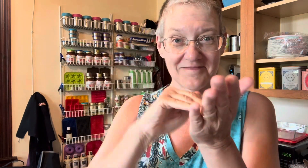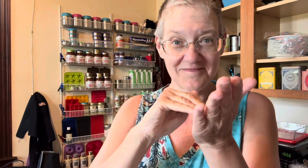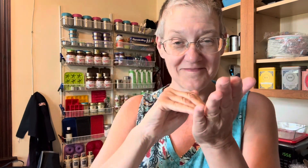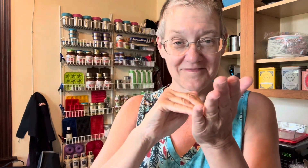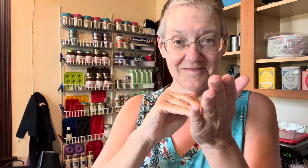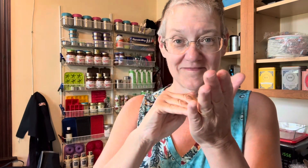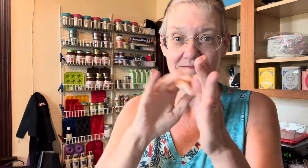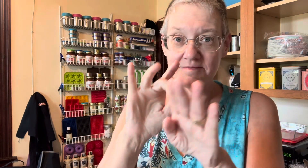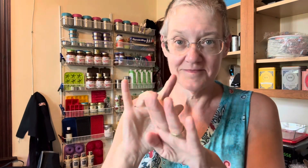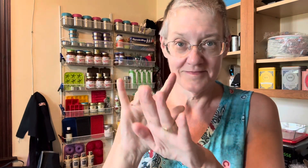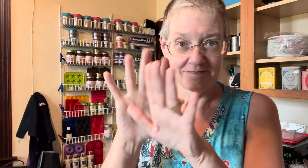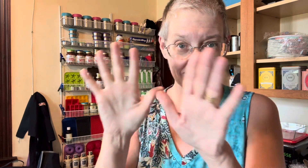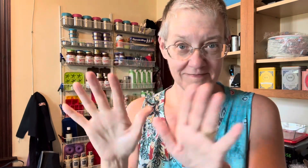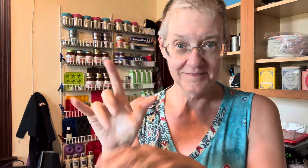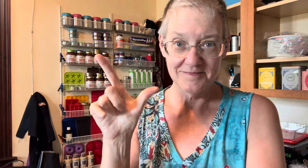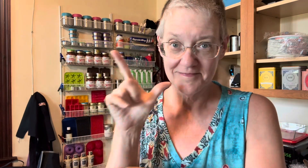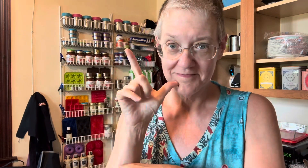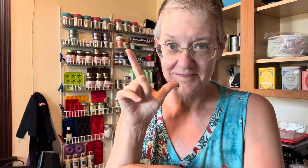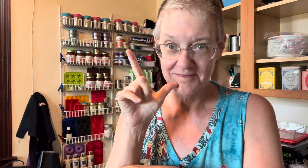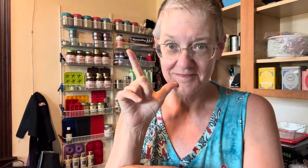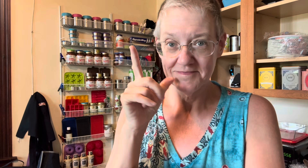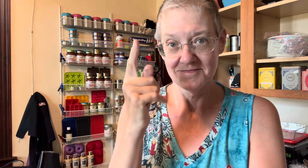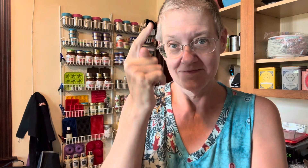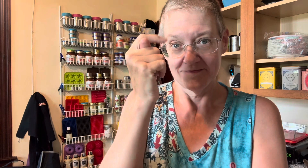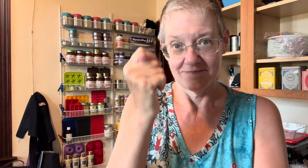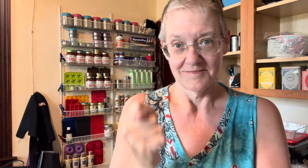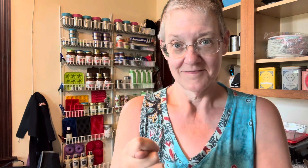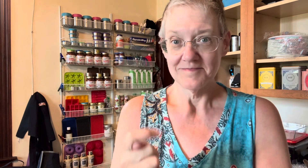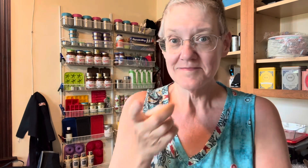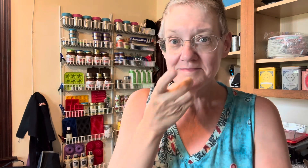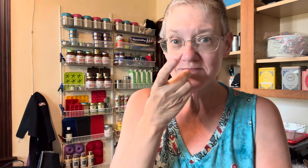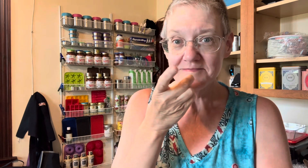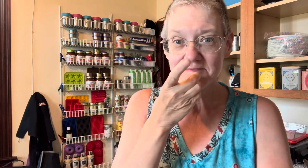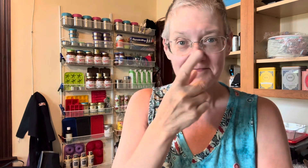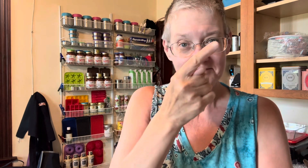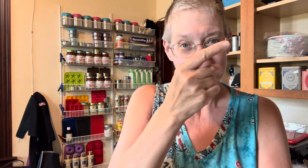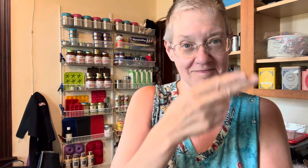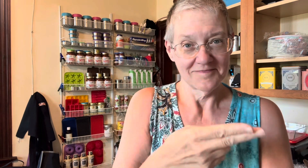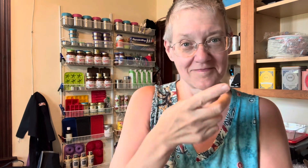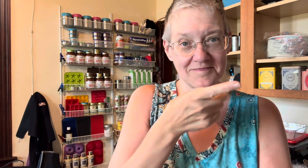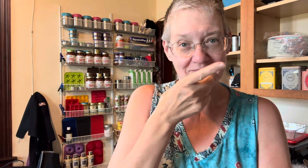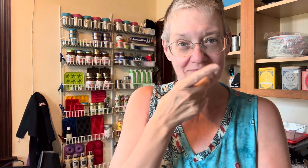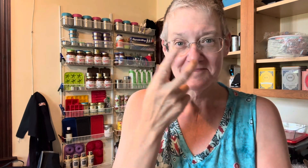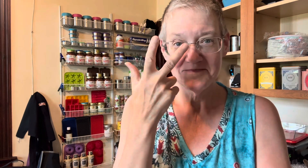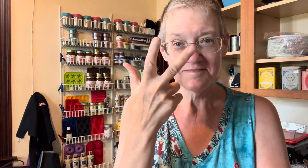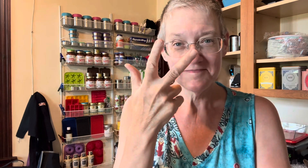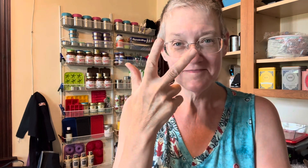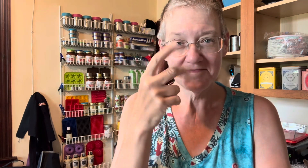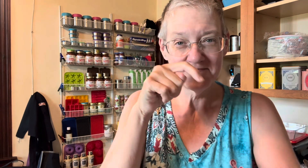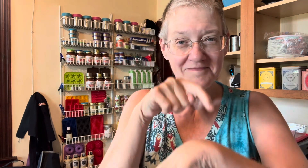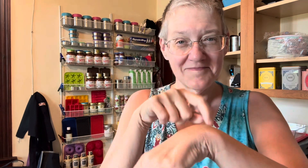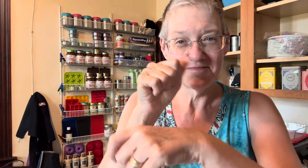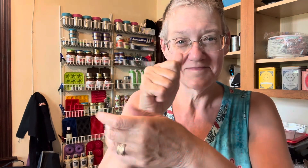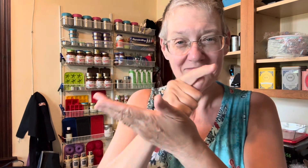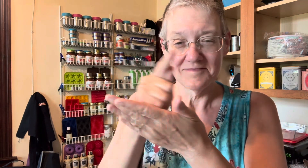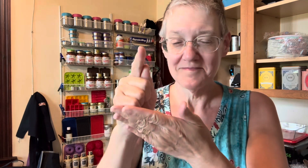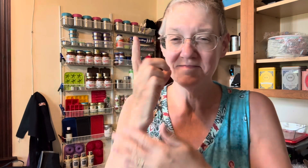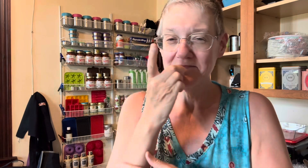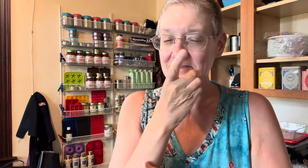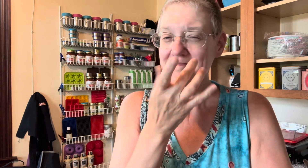Tacos again. He has them for Sunday lunch, Tuesday dinner, and Thursday dinner, 3 times a week.